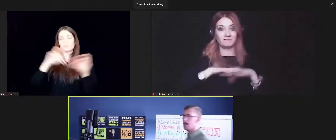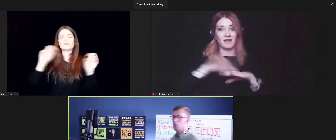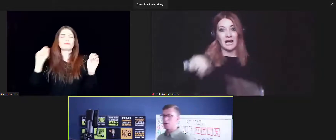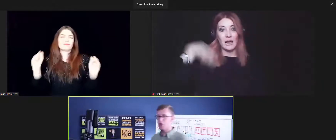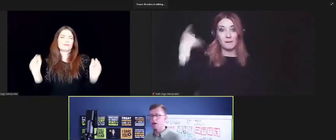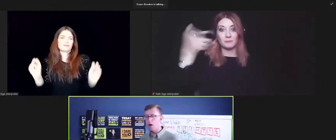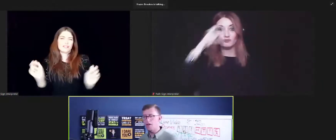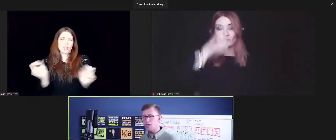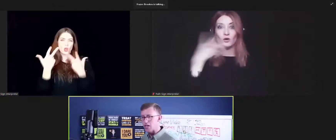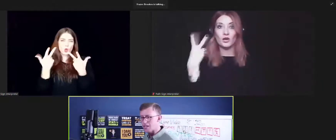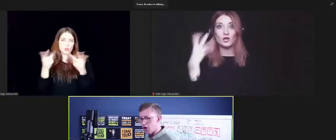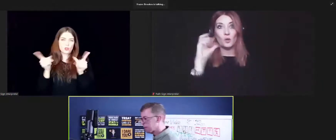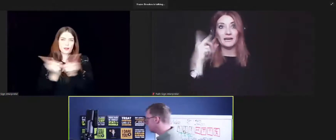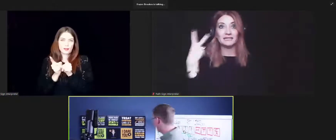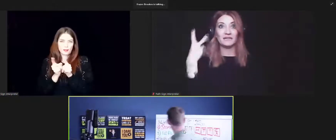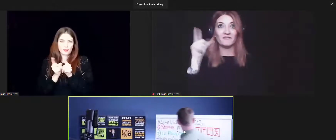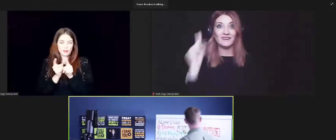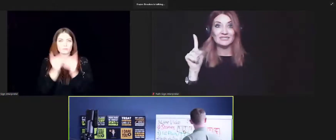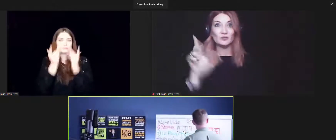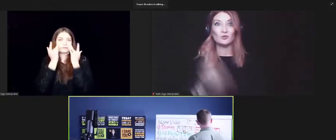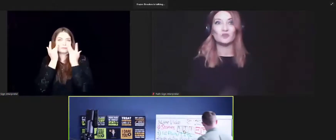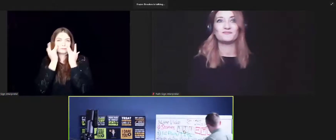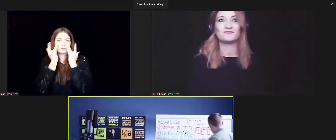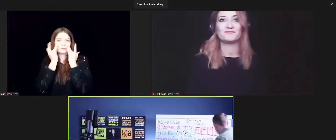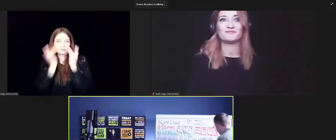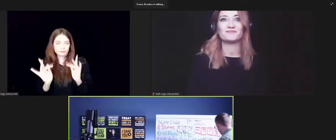Calendar, which you are going to set up,